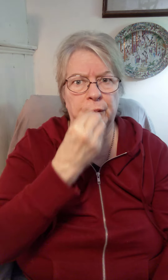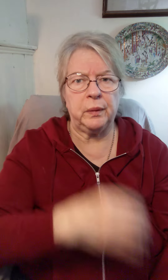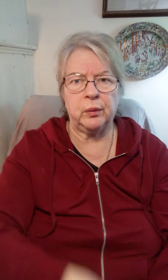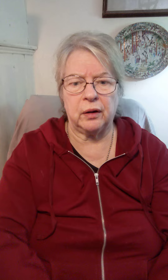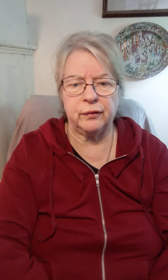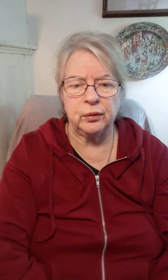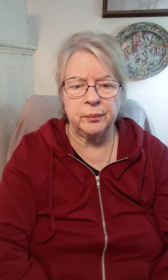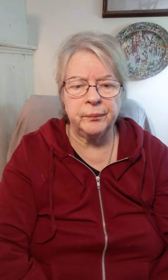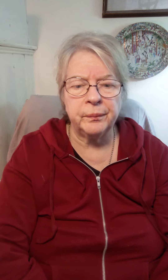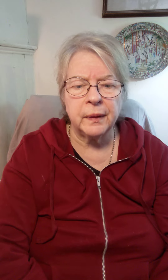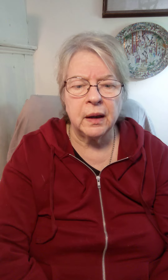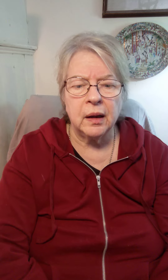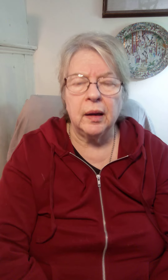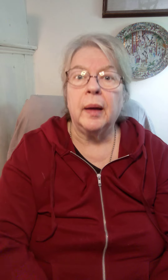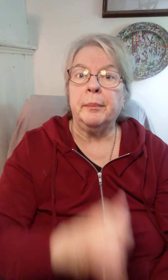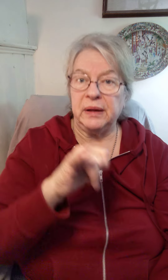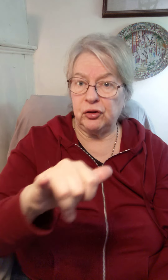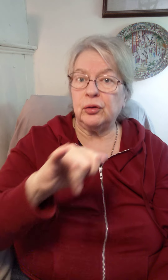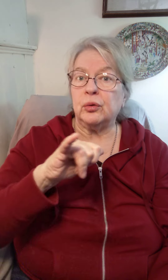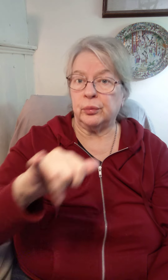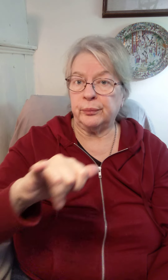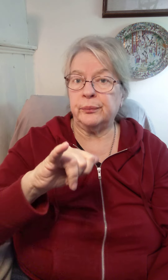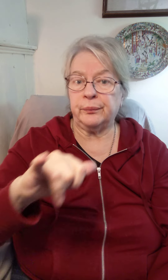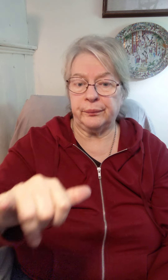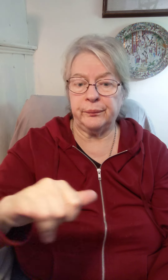Me want food. Me too.